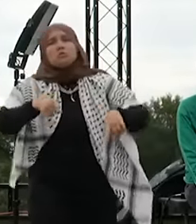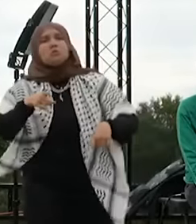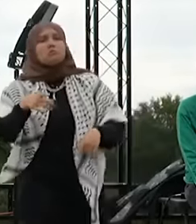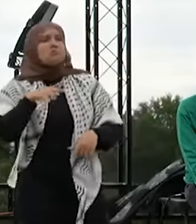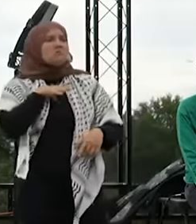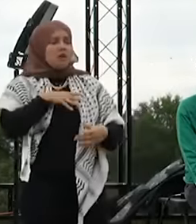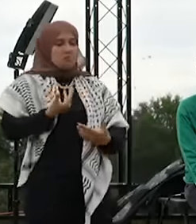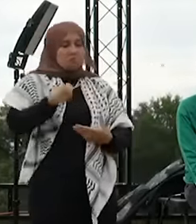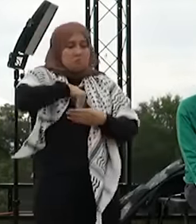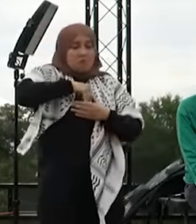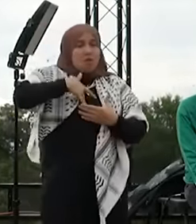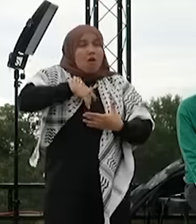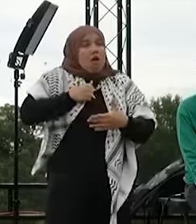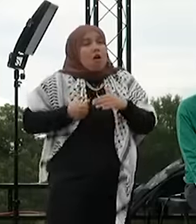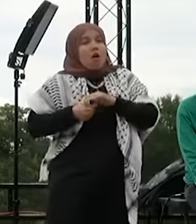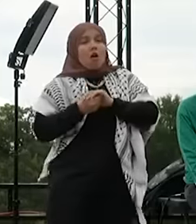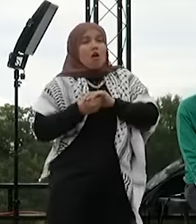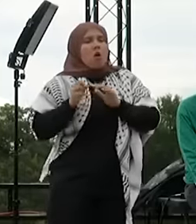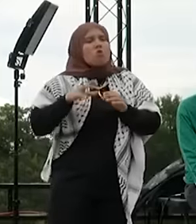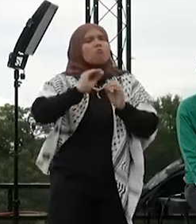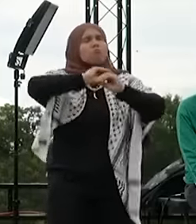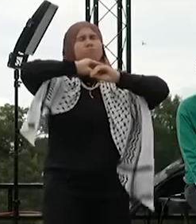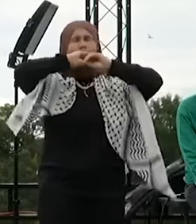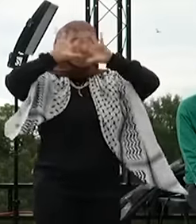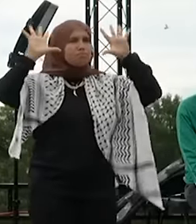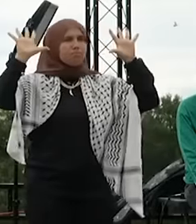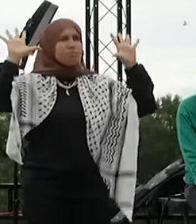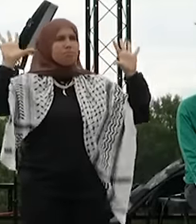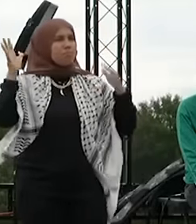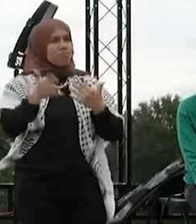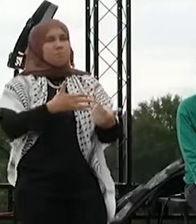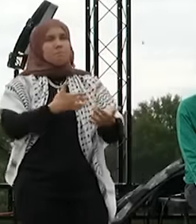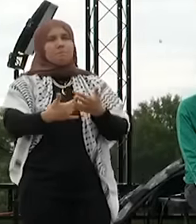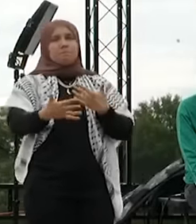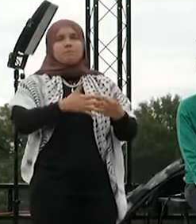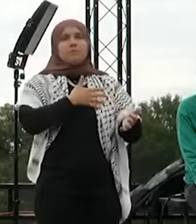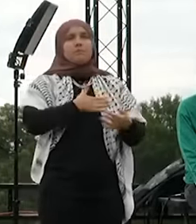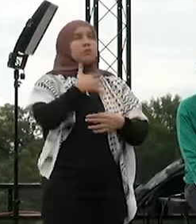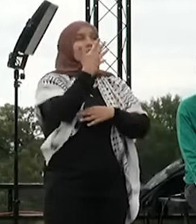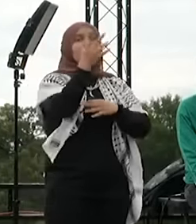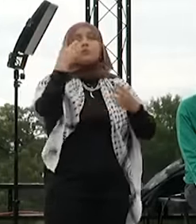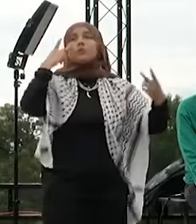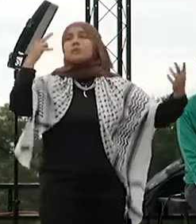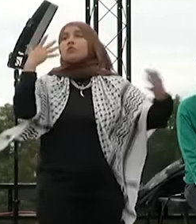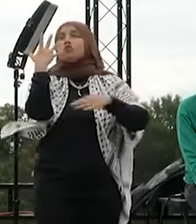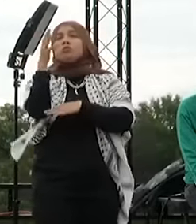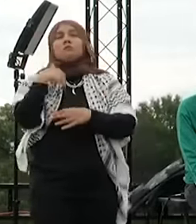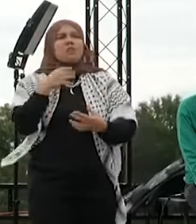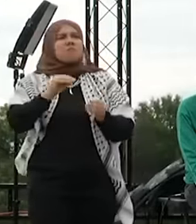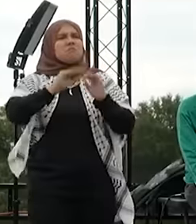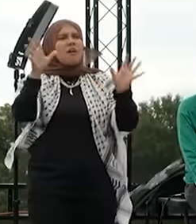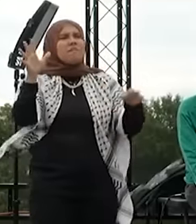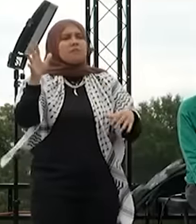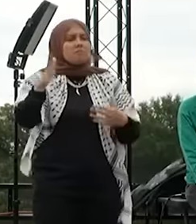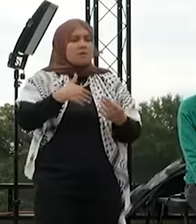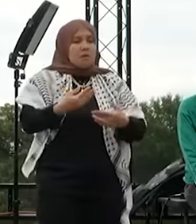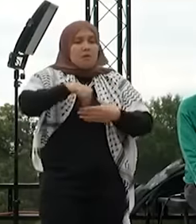in the depths of our hearts, and that which is as obvious to us as the trees in our midst. He is a witness of all of